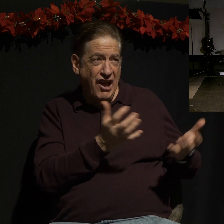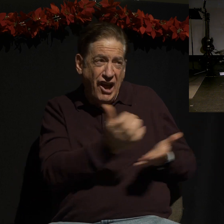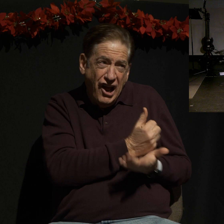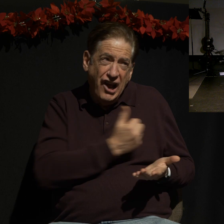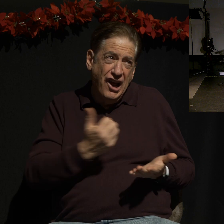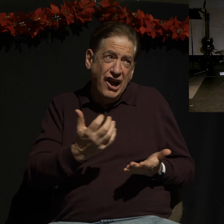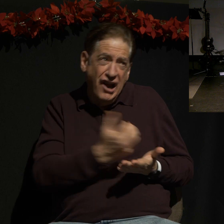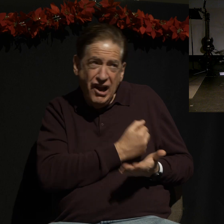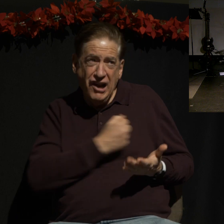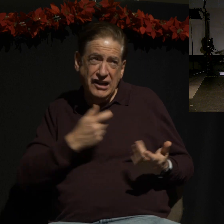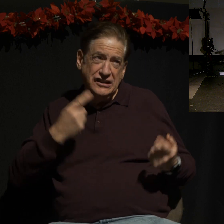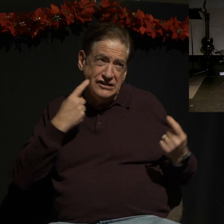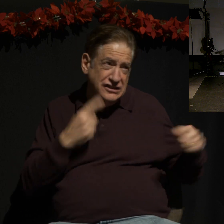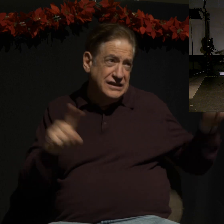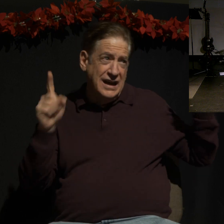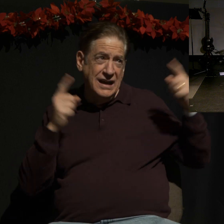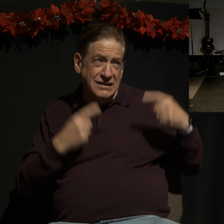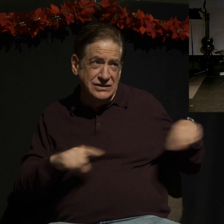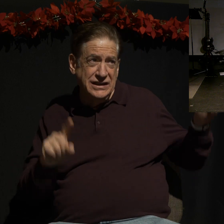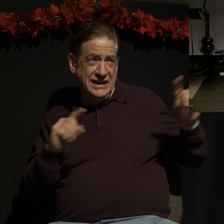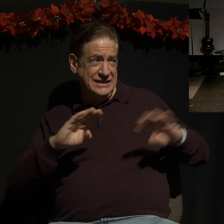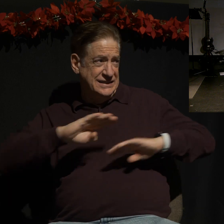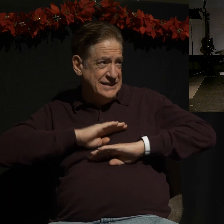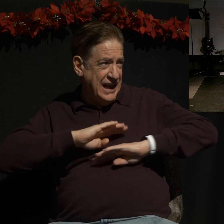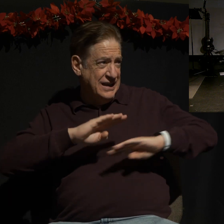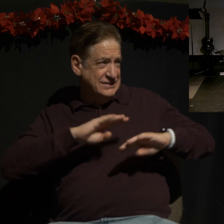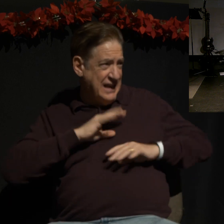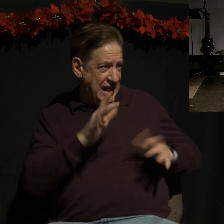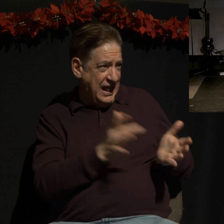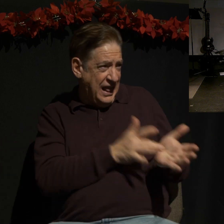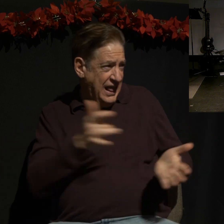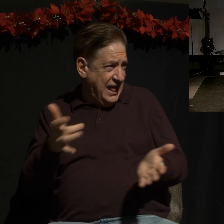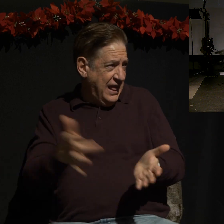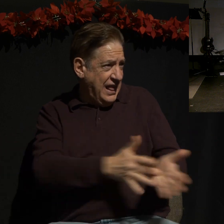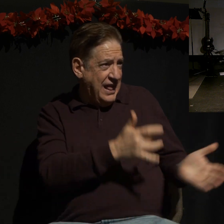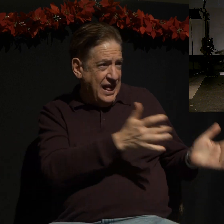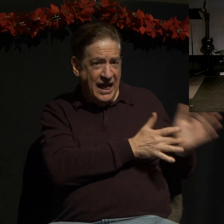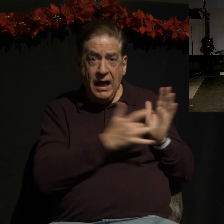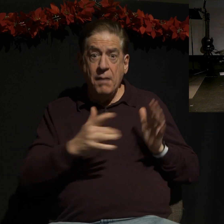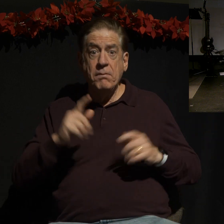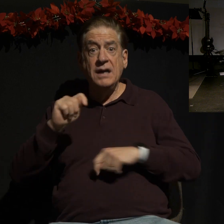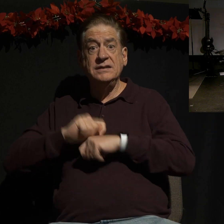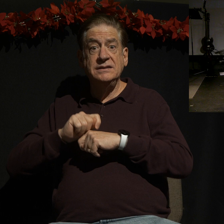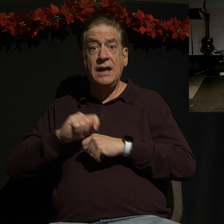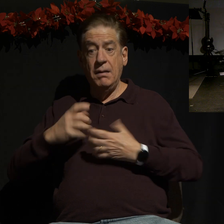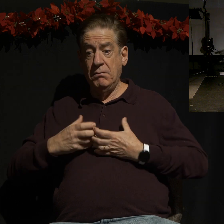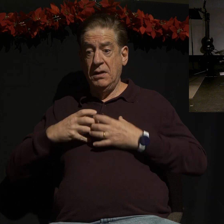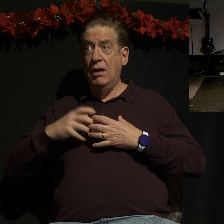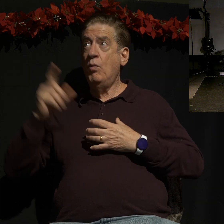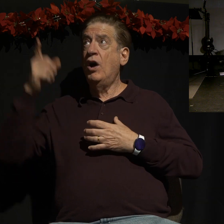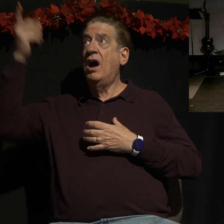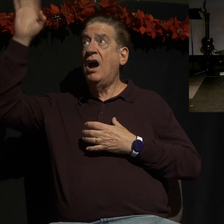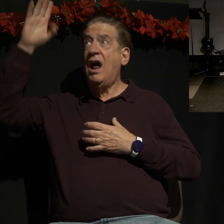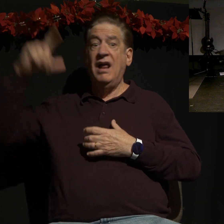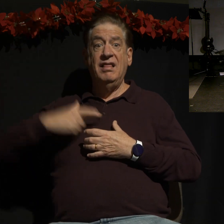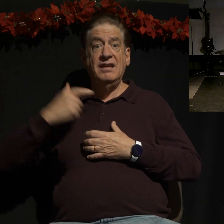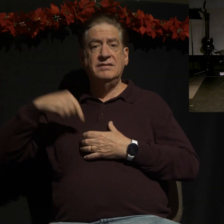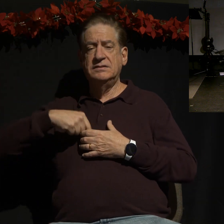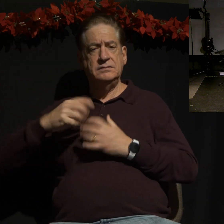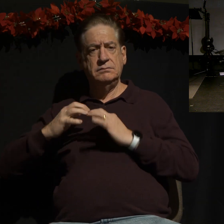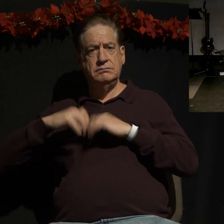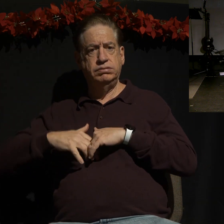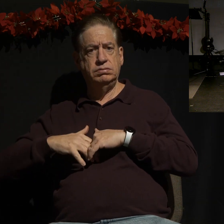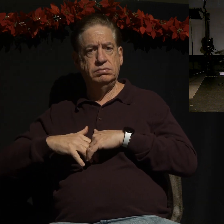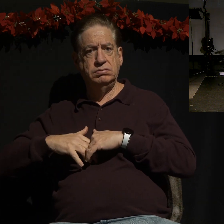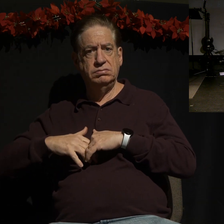trying to achieve enough? Am I trying to find satisfaction? And the temple of God where the Spirit dwells in my life is in